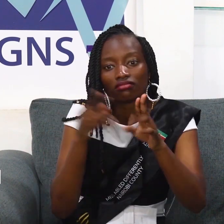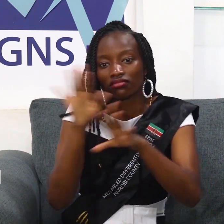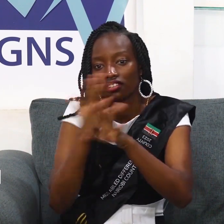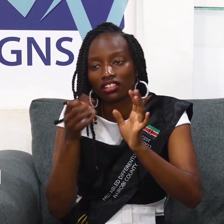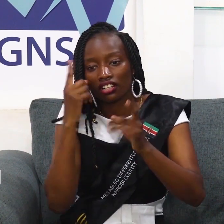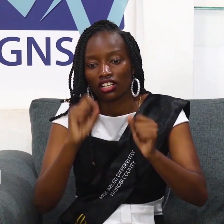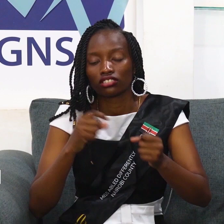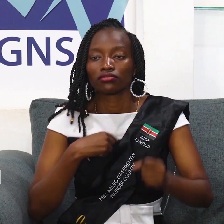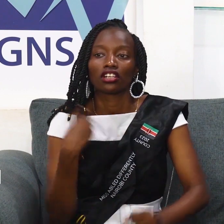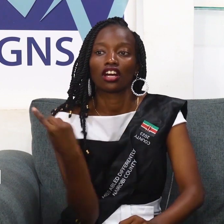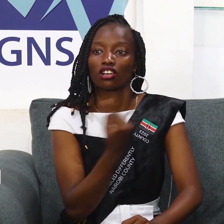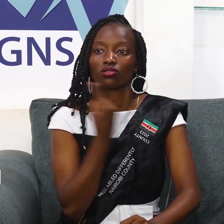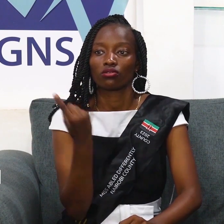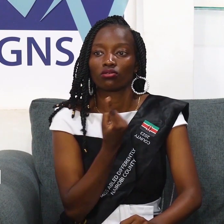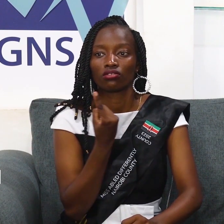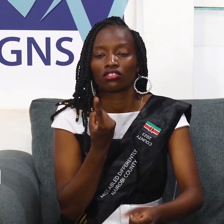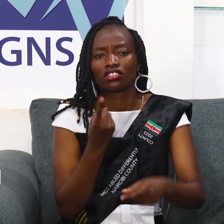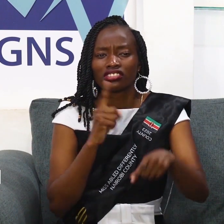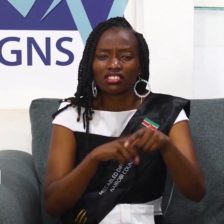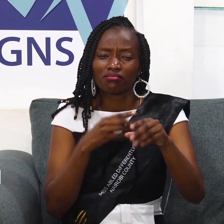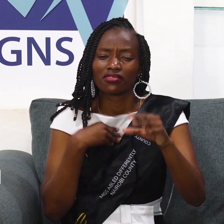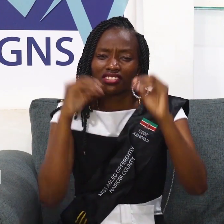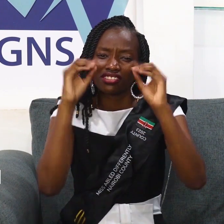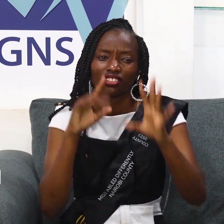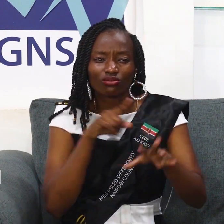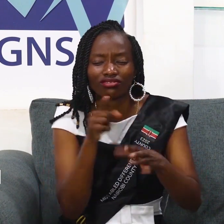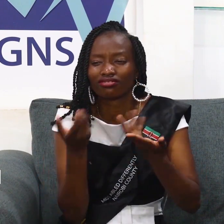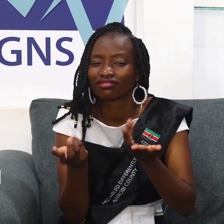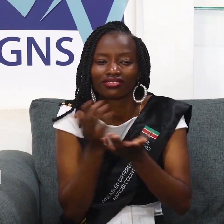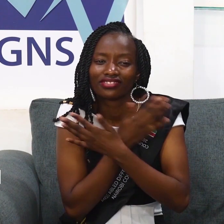was showed direction, and I was able to interact with people, I felt like I was not alone.